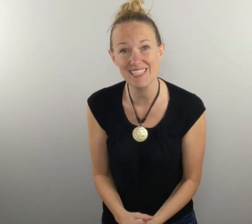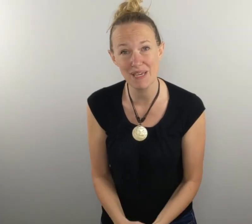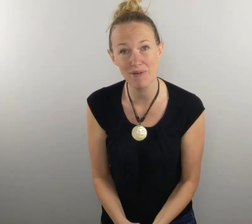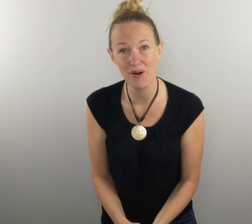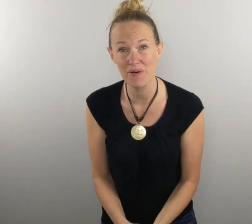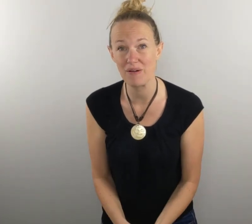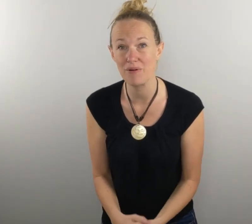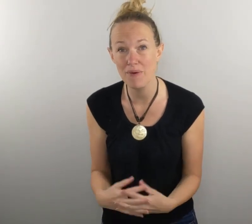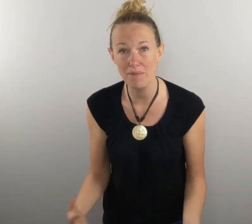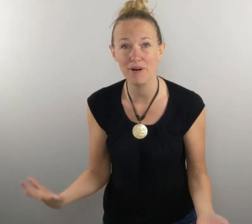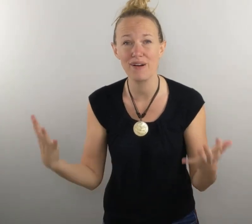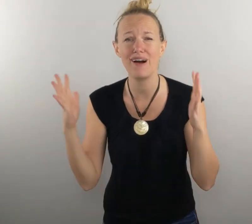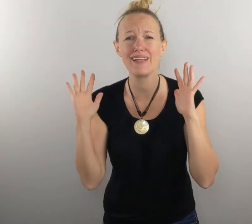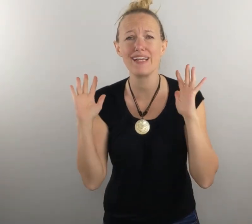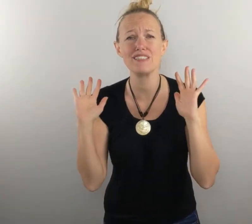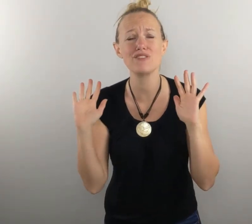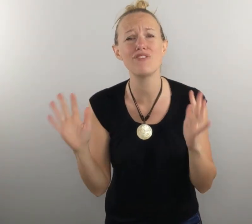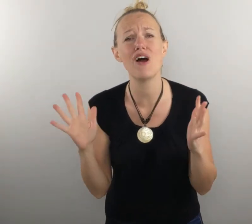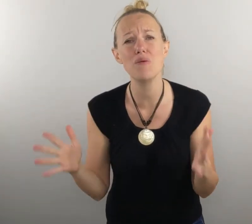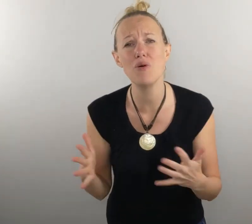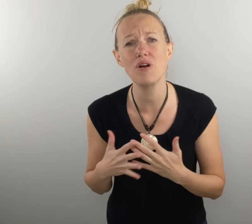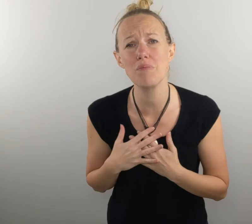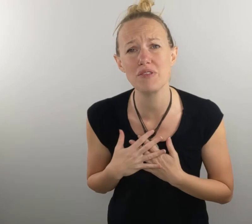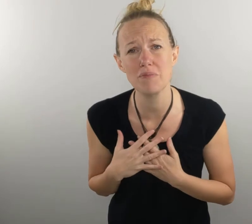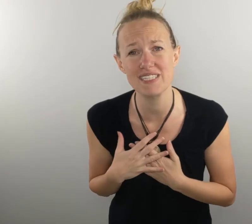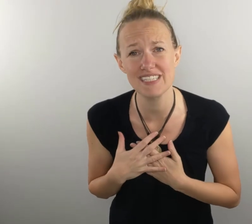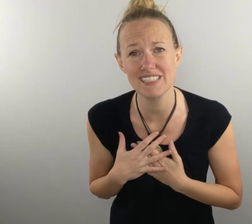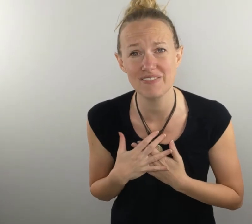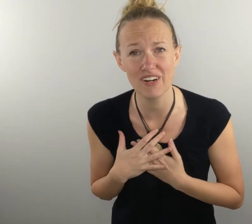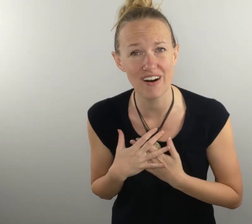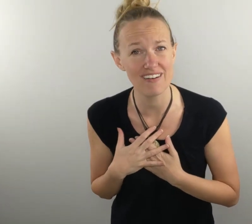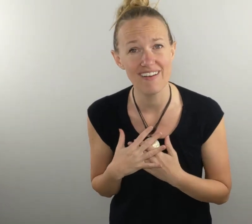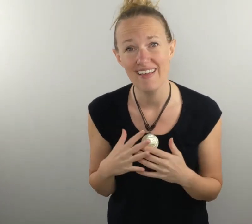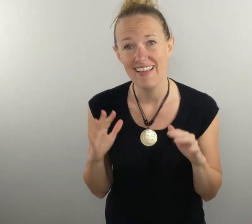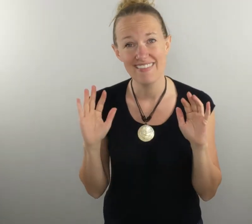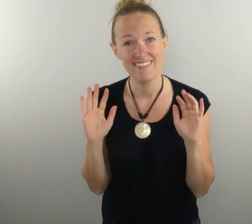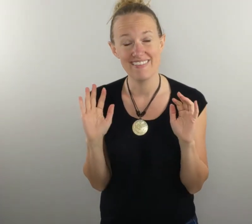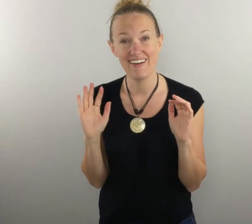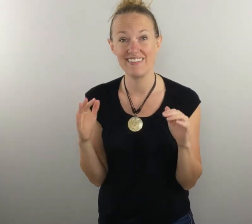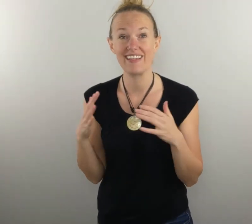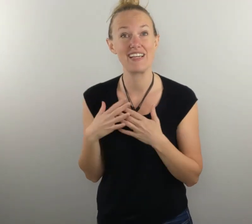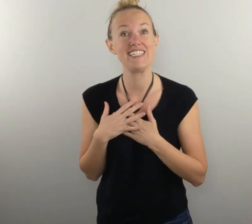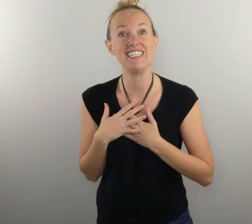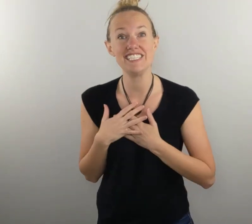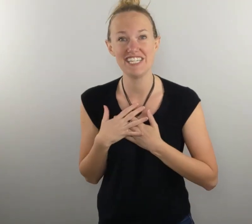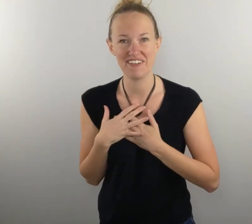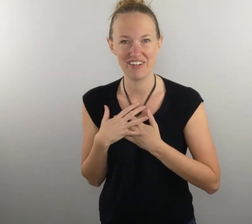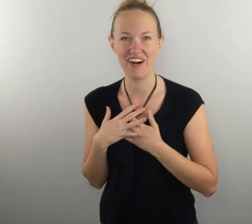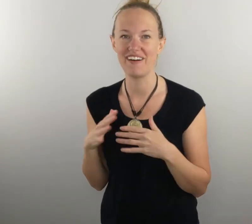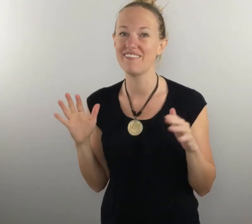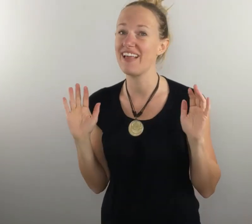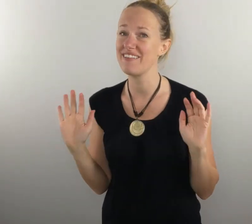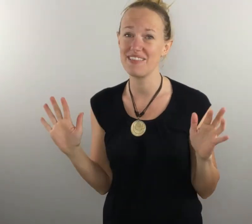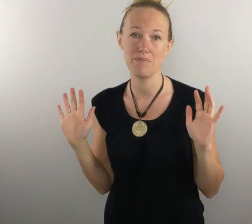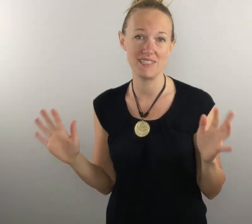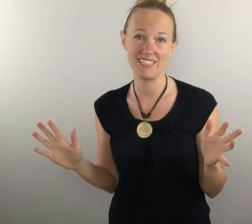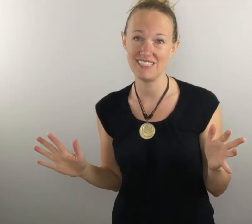keep going. Remember, God cares far more about the position of your heart, or the condition of your heart, rather than the position of